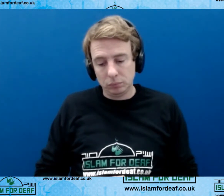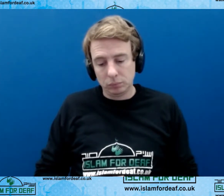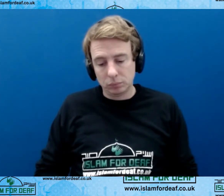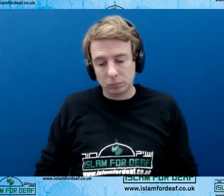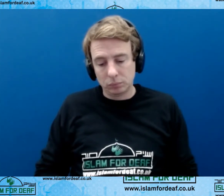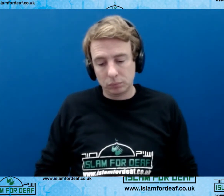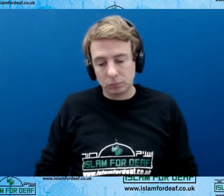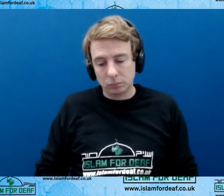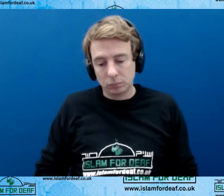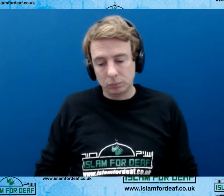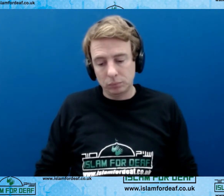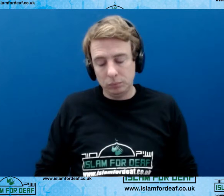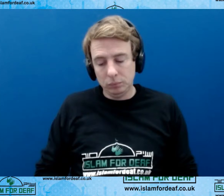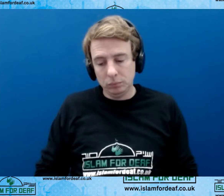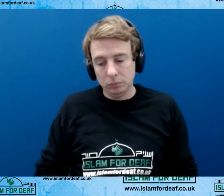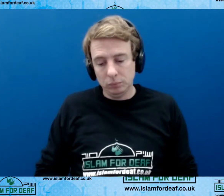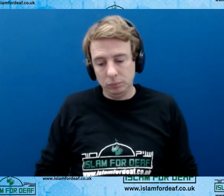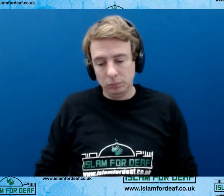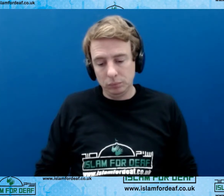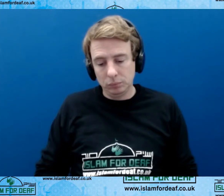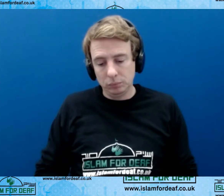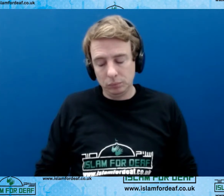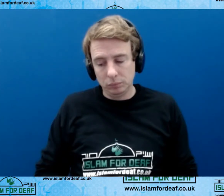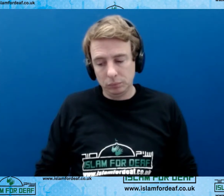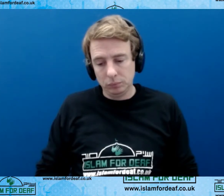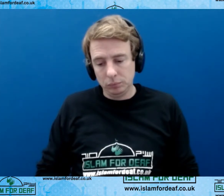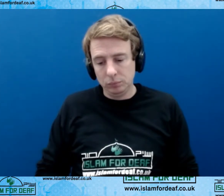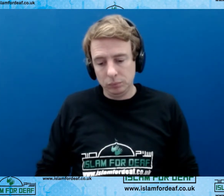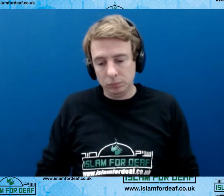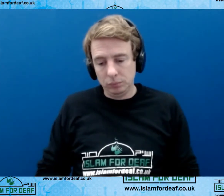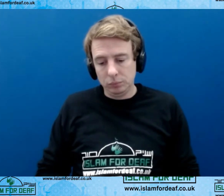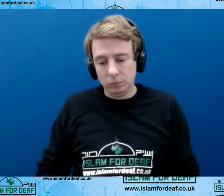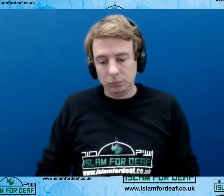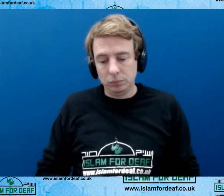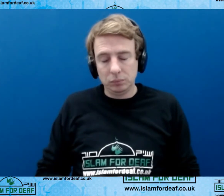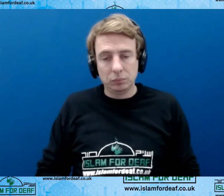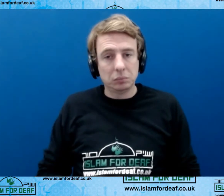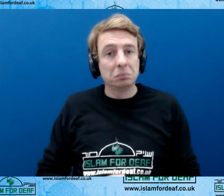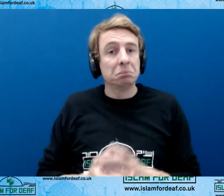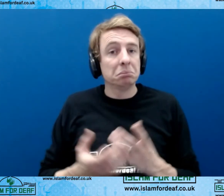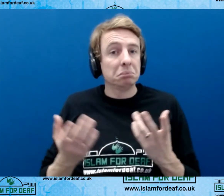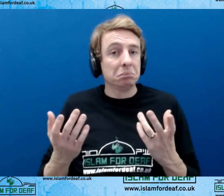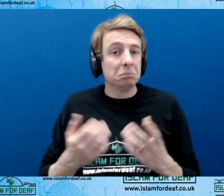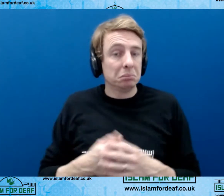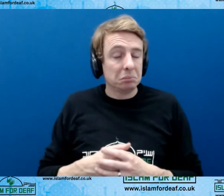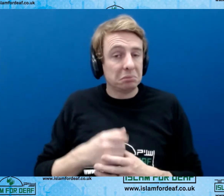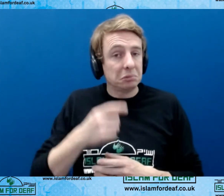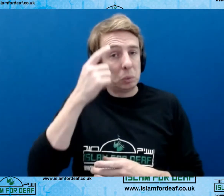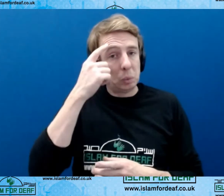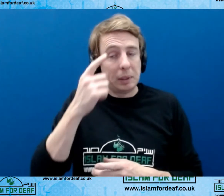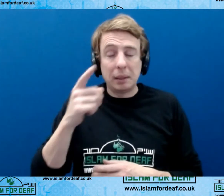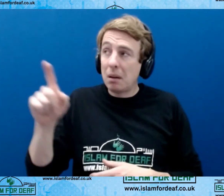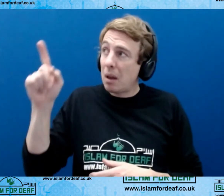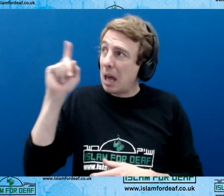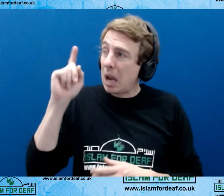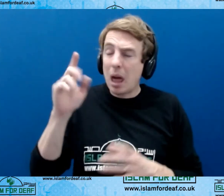was this this blessing, let them worship Allah the Most High alone, the Lord of the